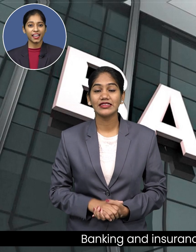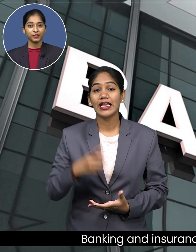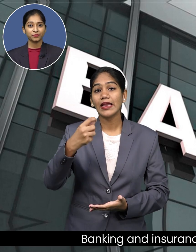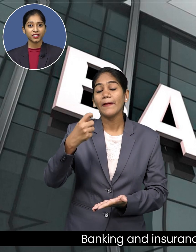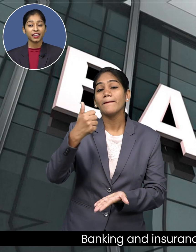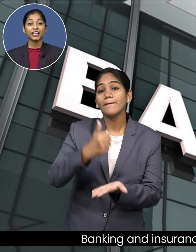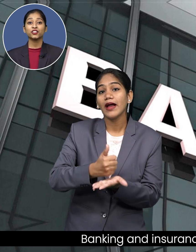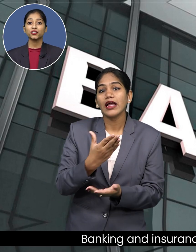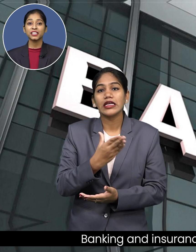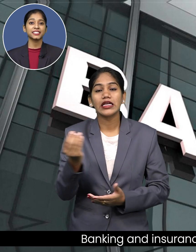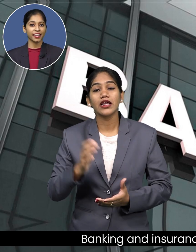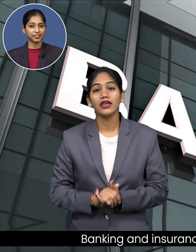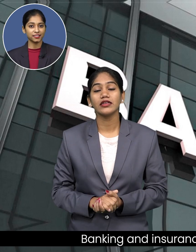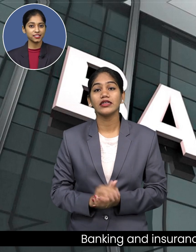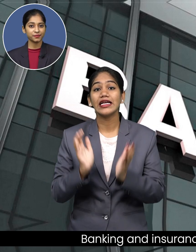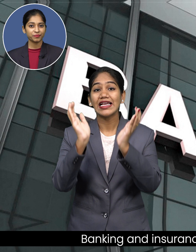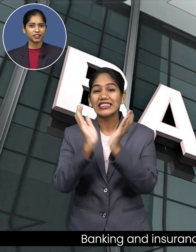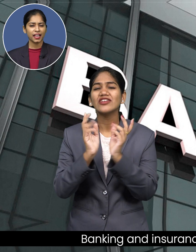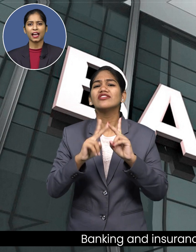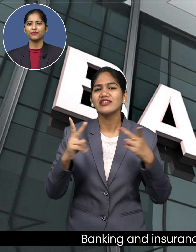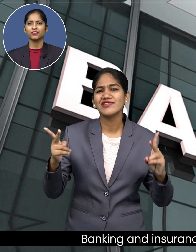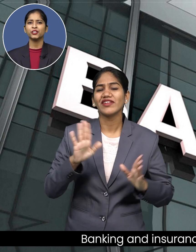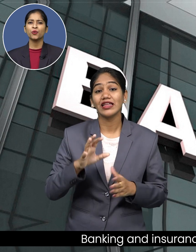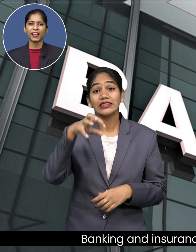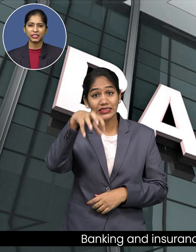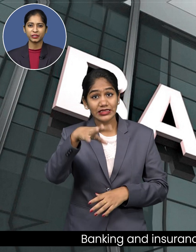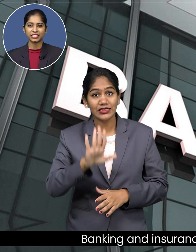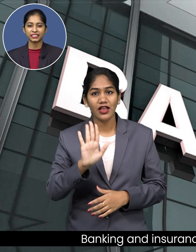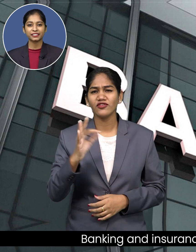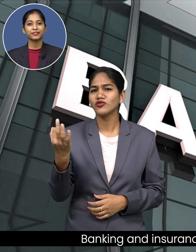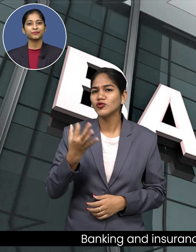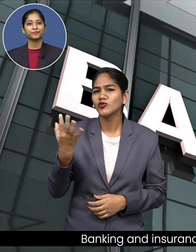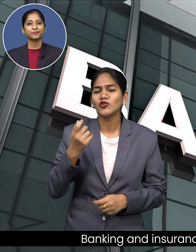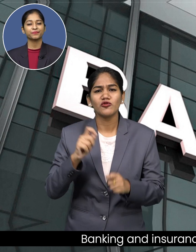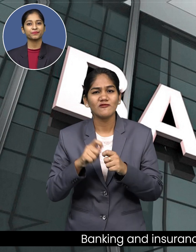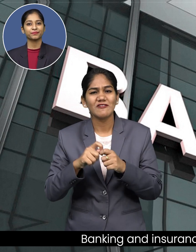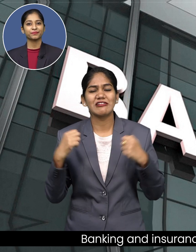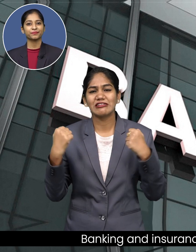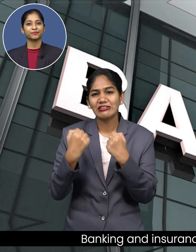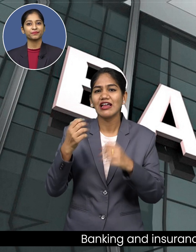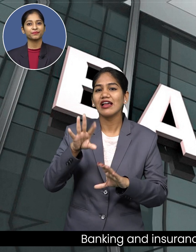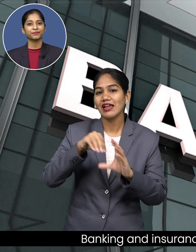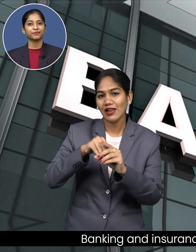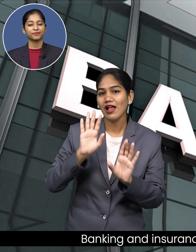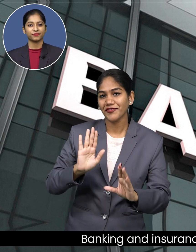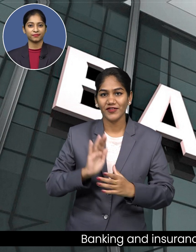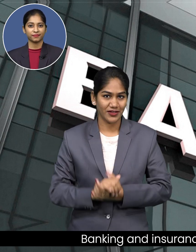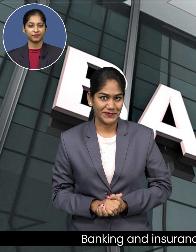Banking and insurance sectors have new activities.